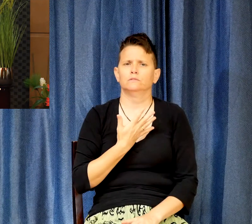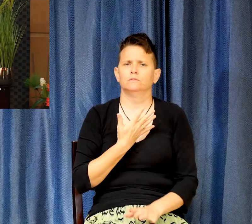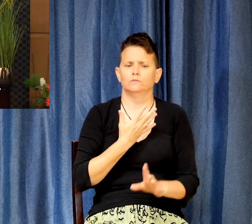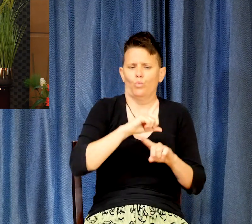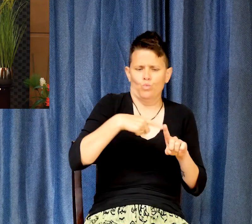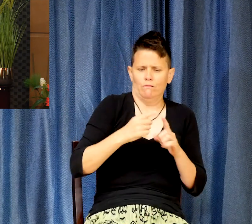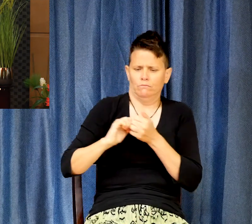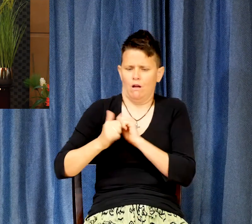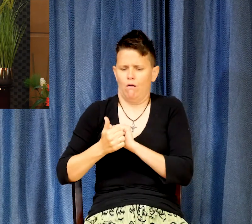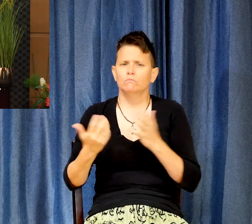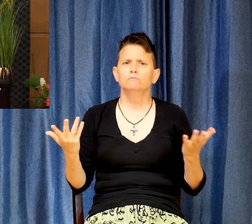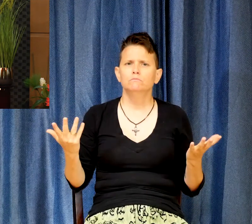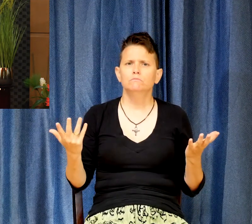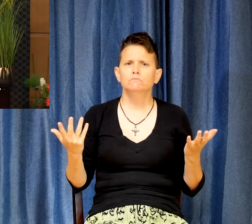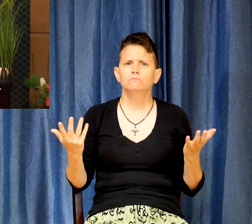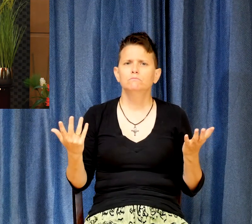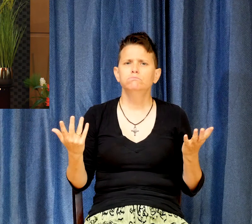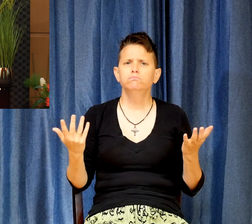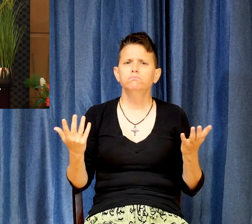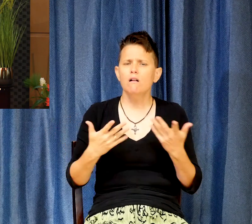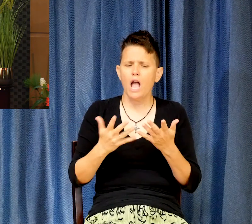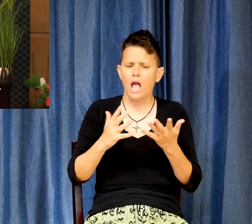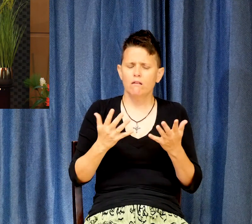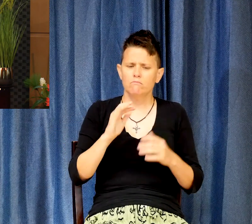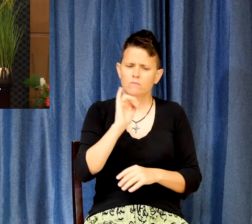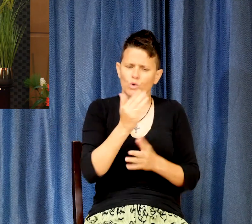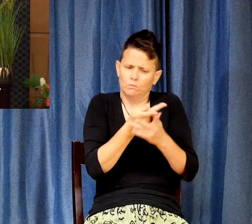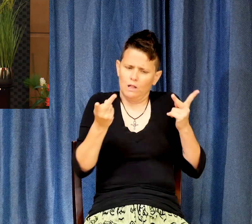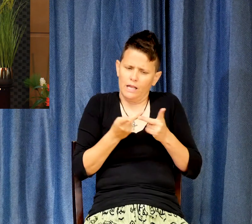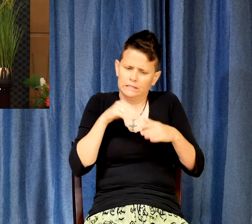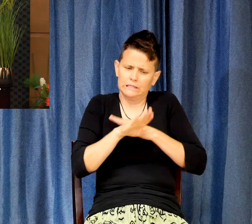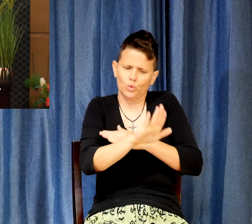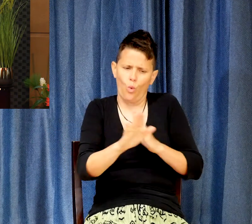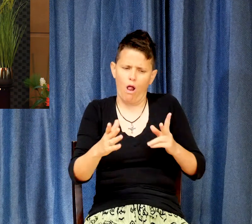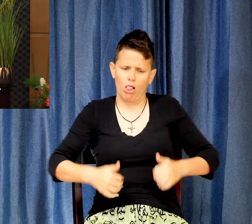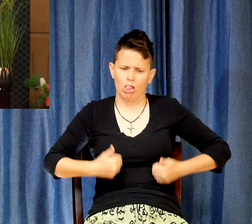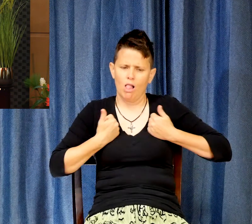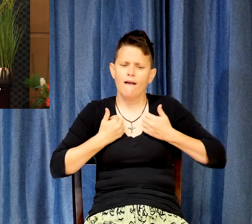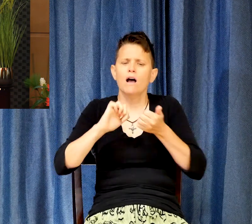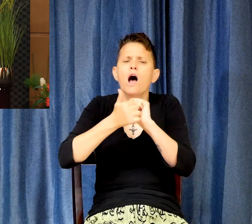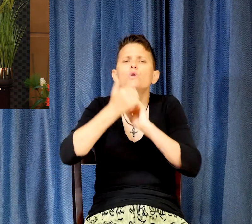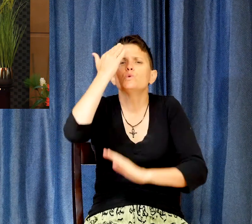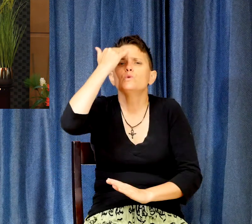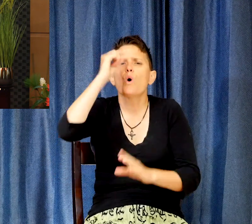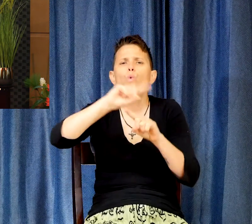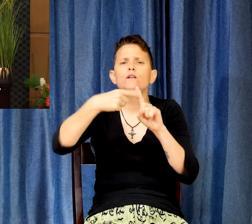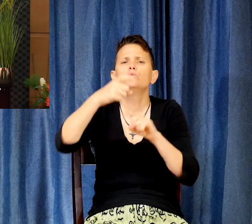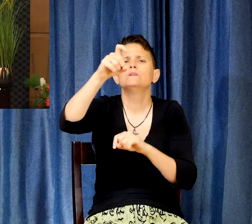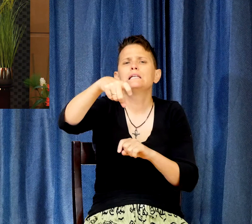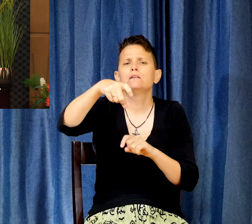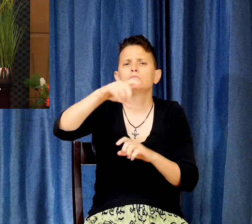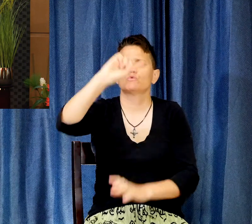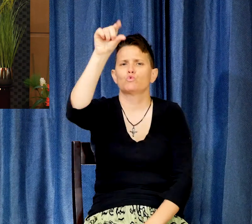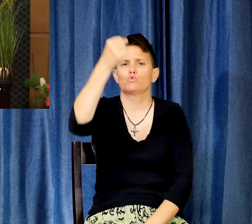you're needing to lean into those gaps in your own life to fill that space with grace? I know for